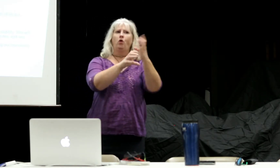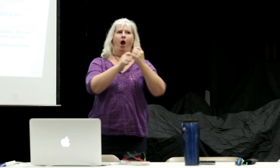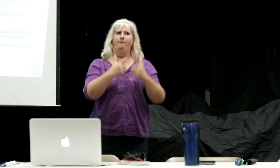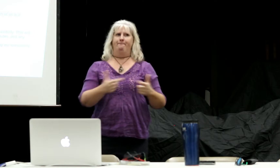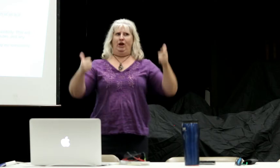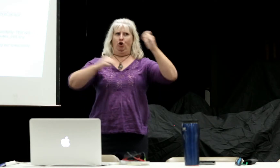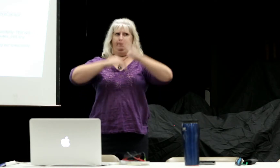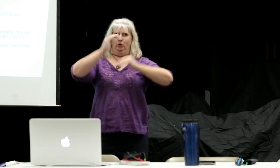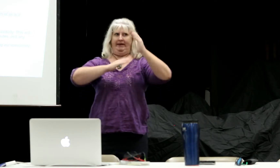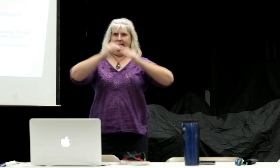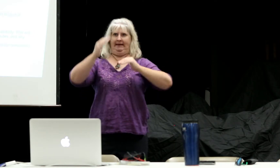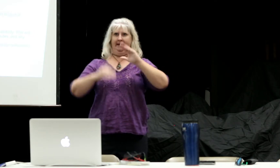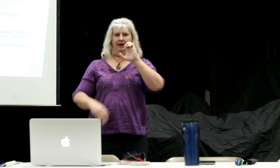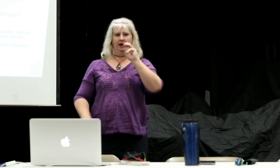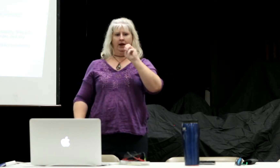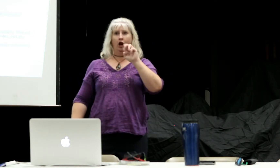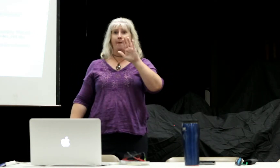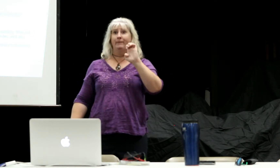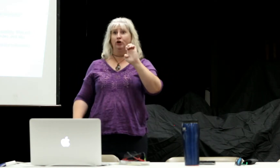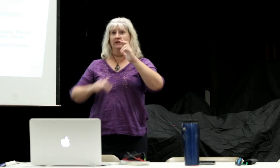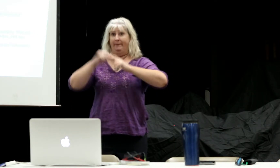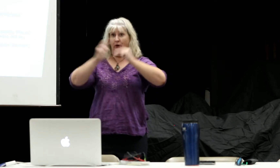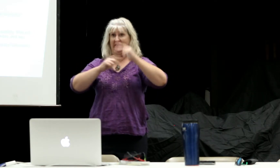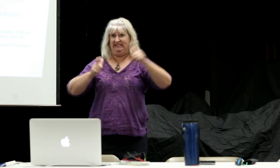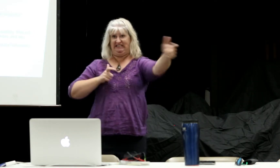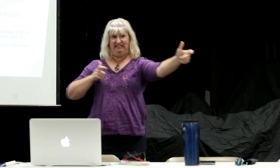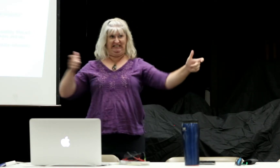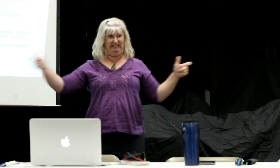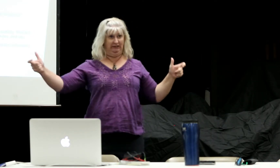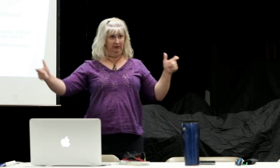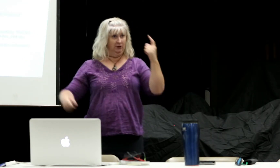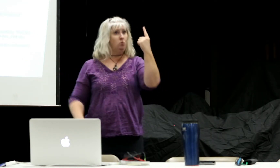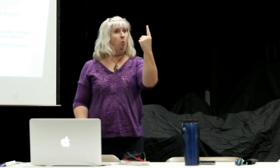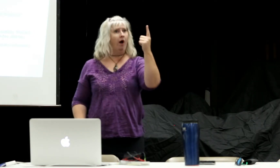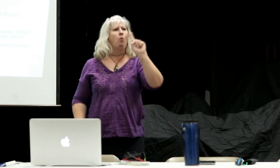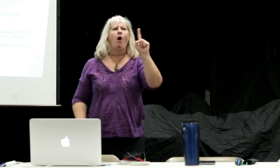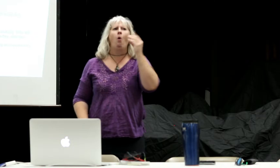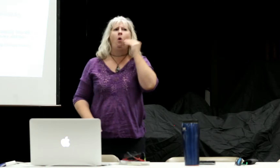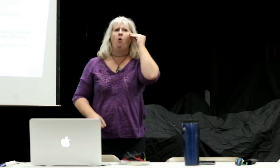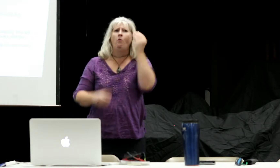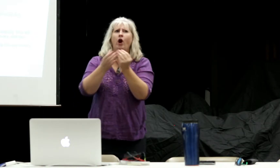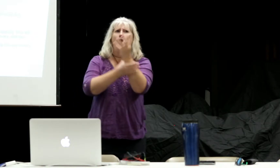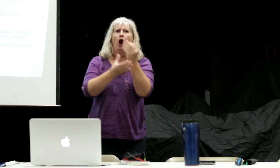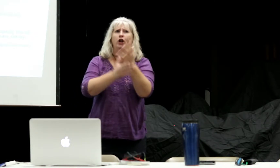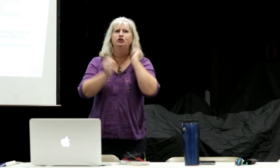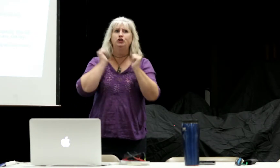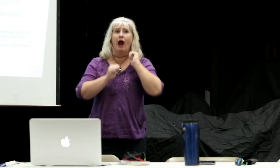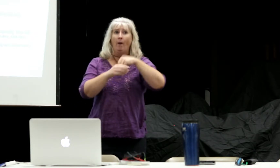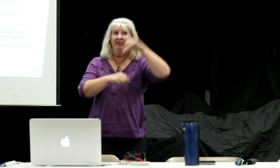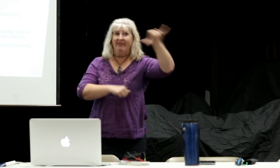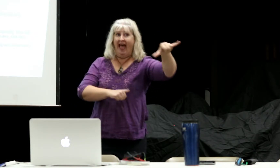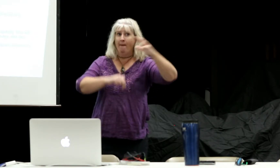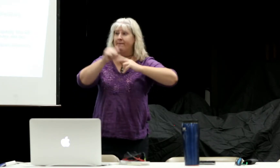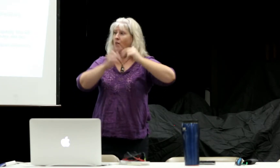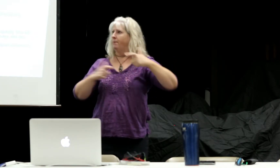we are prepared and safe as well. And it's going to be in the Commerce Building. The Commerce Building is huge. It's where the Home and